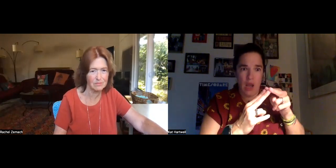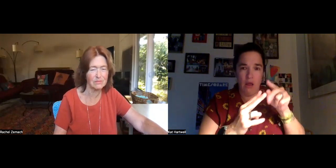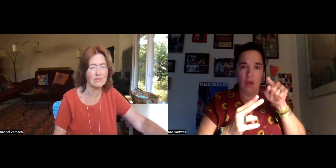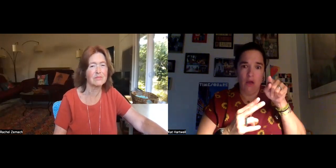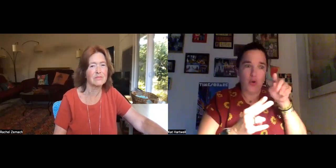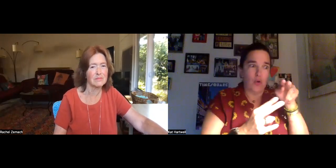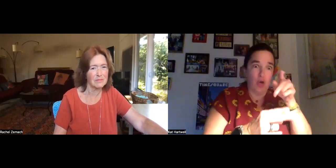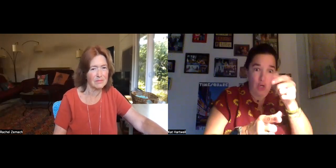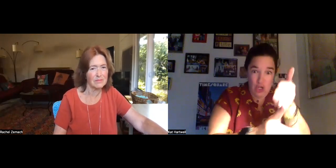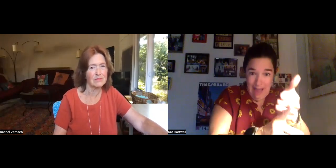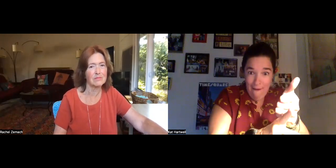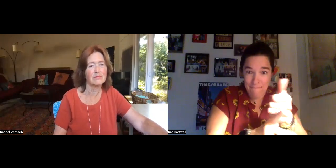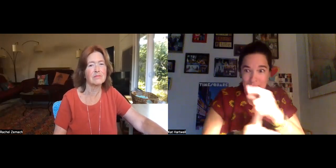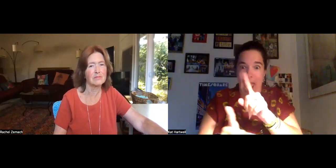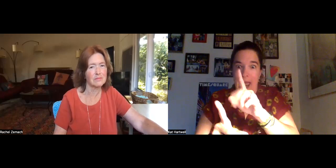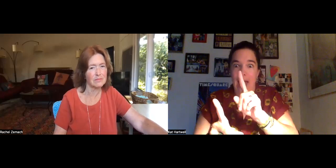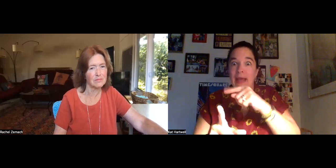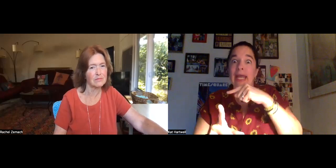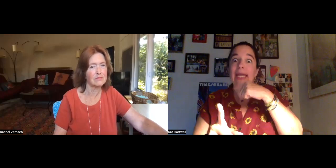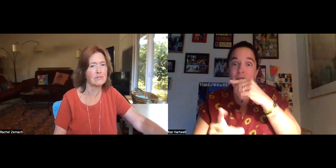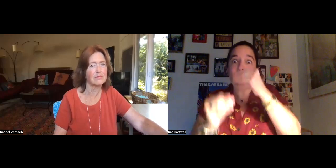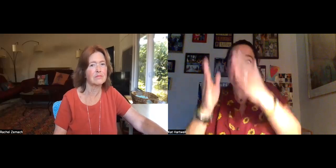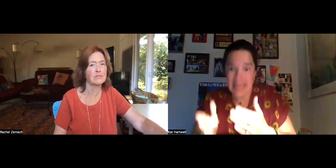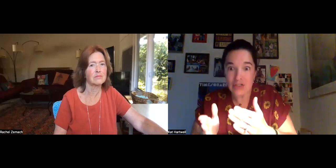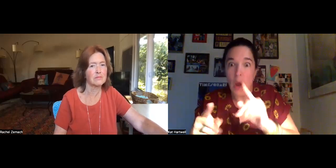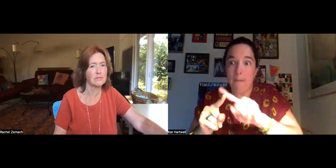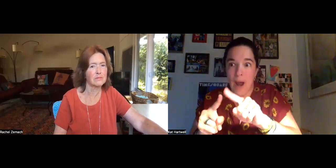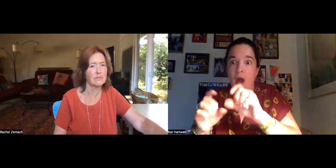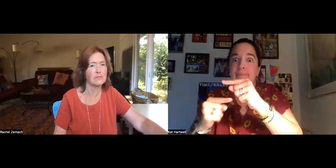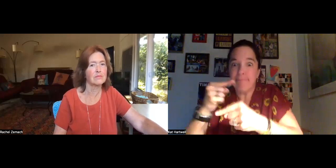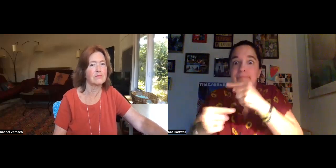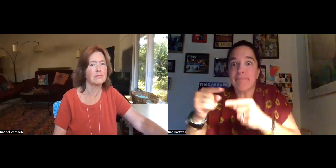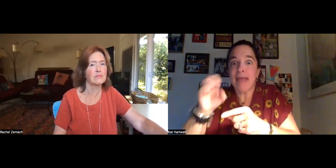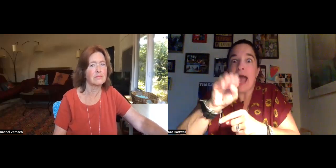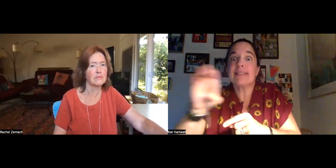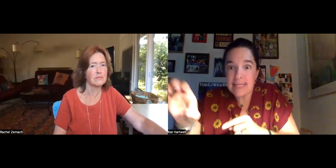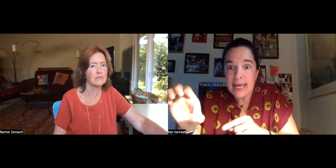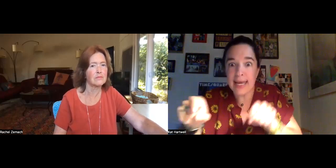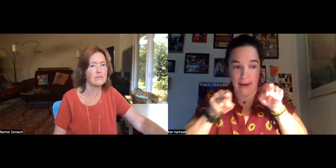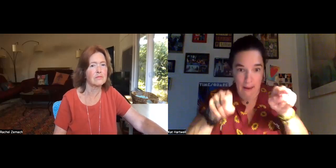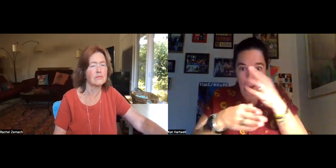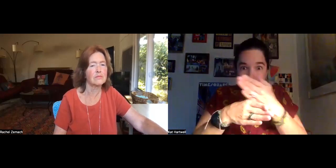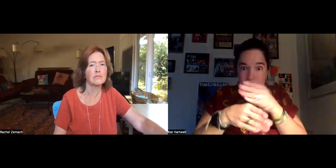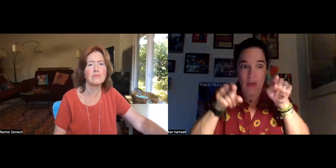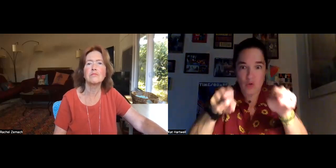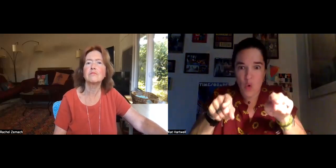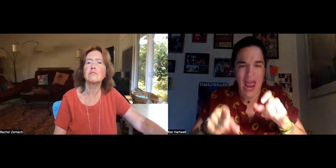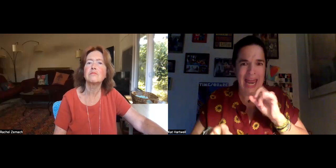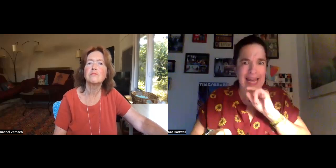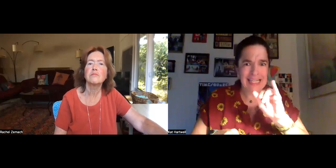between the deaf and the hearing teacher, but it's E between those two. And